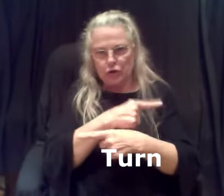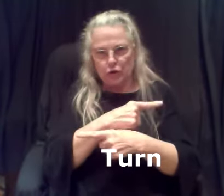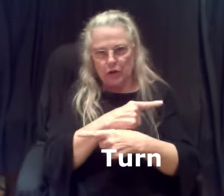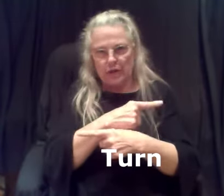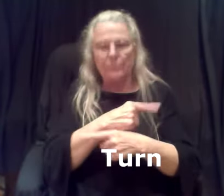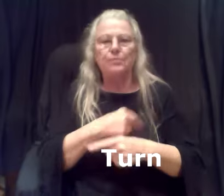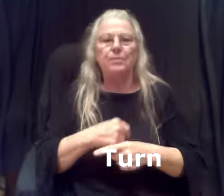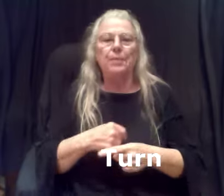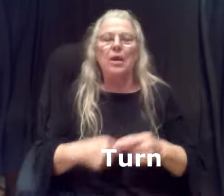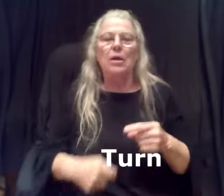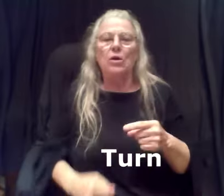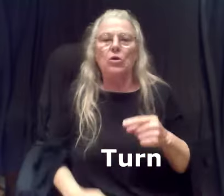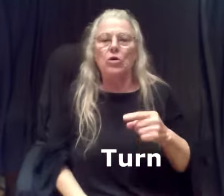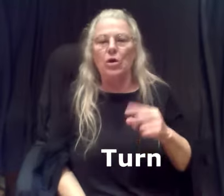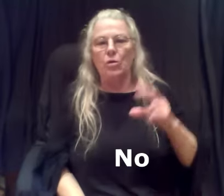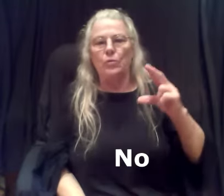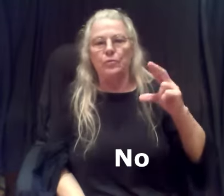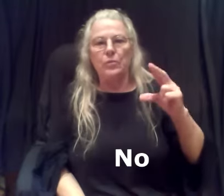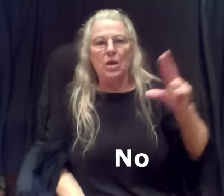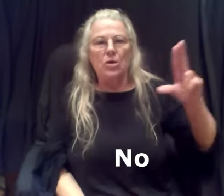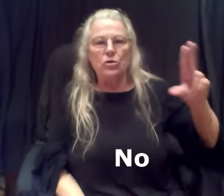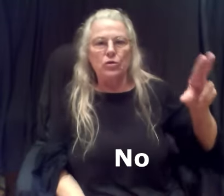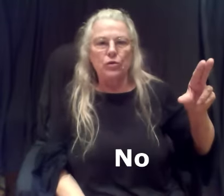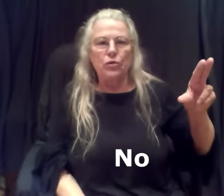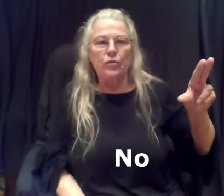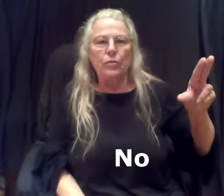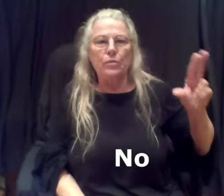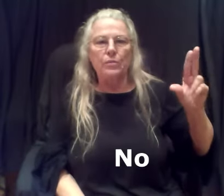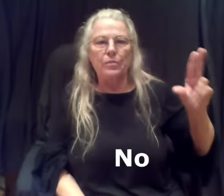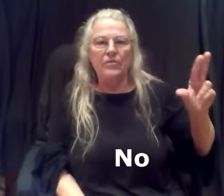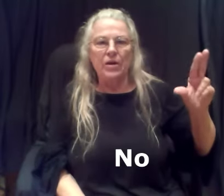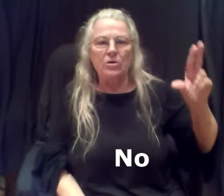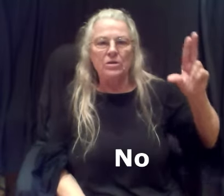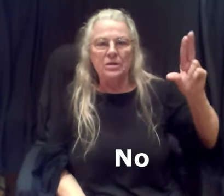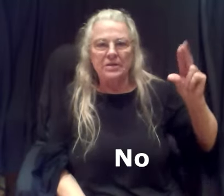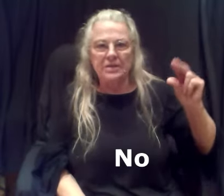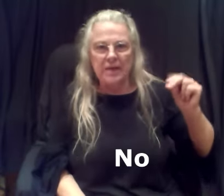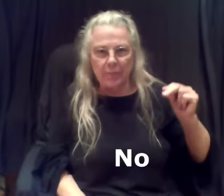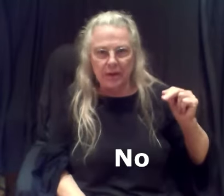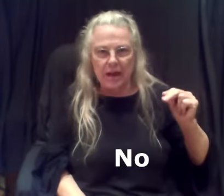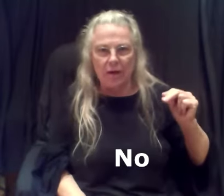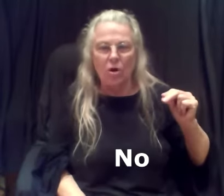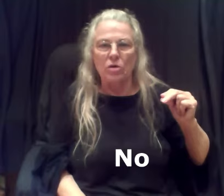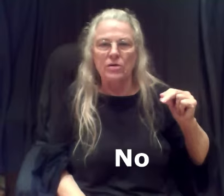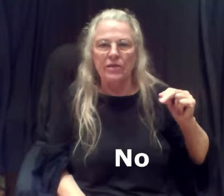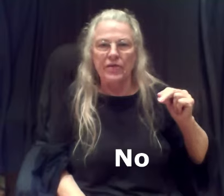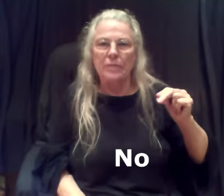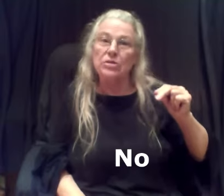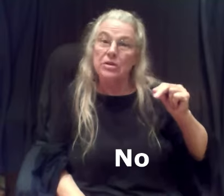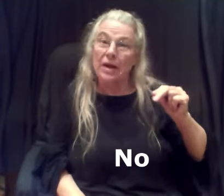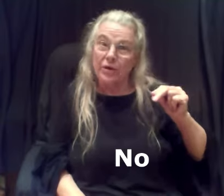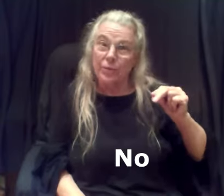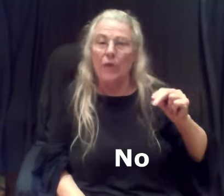Turning. No. Two fingers snapping down onto the thumb, just like your mouth would